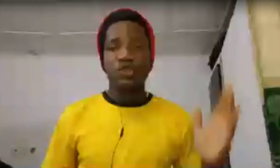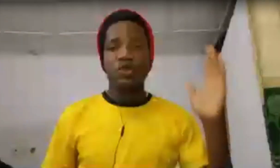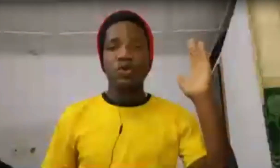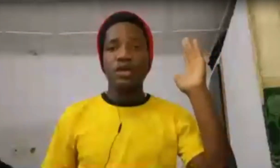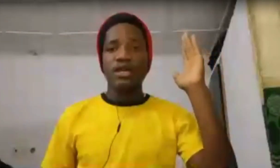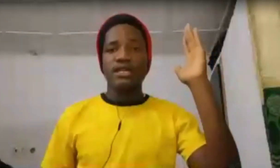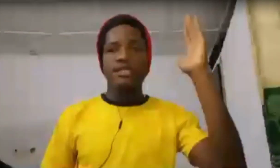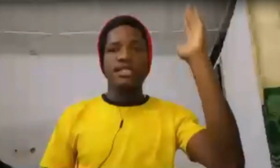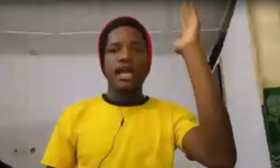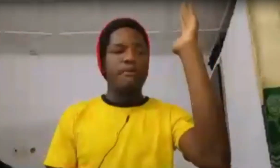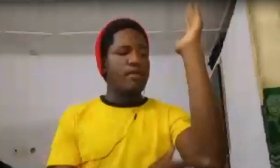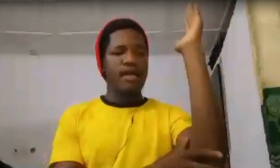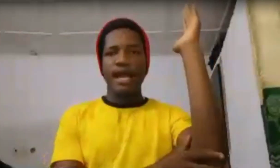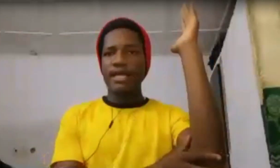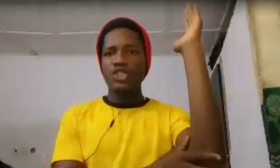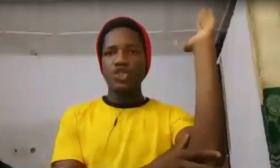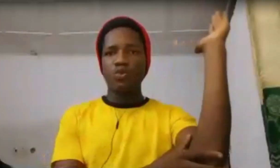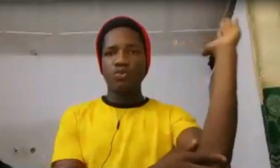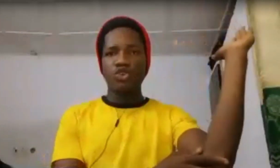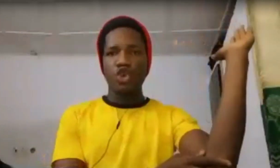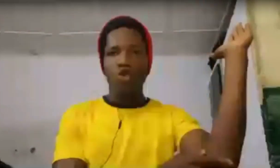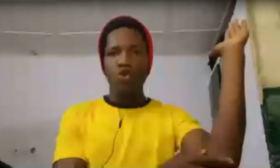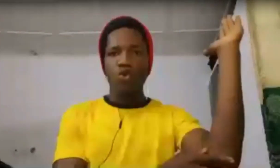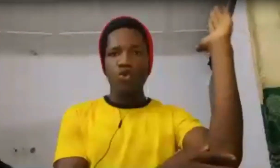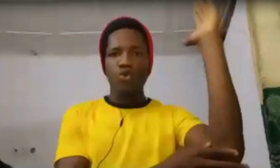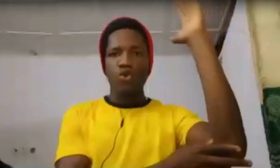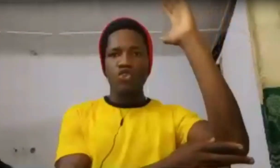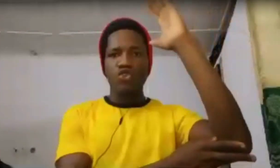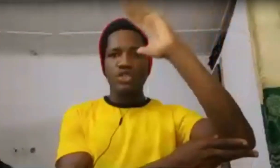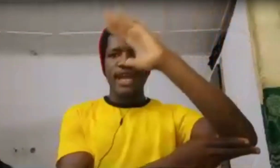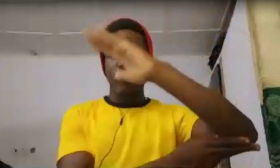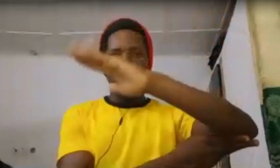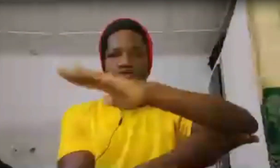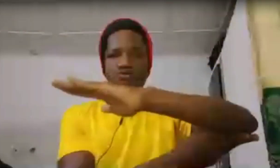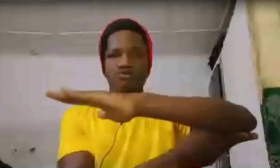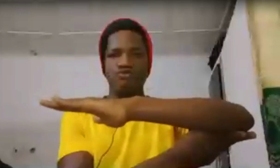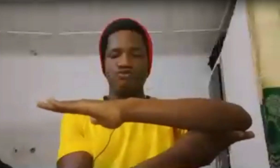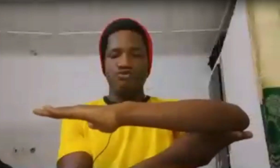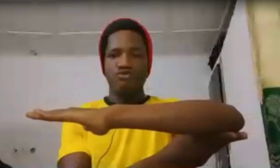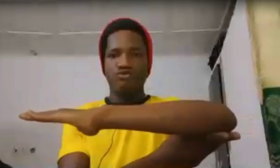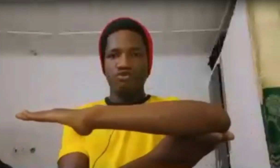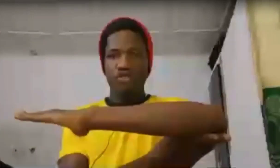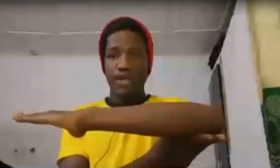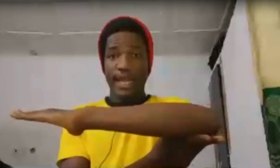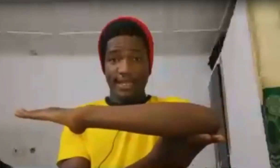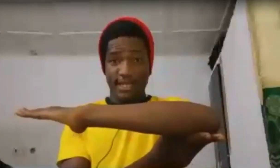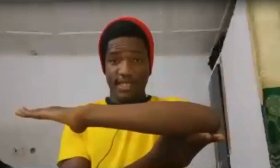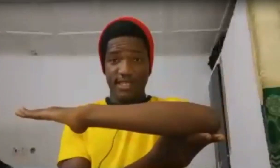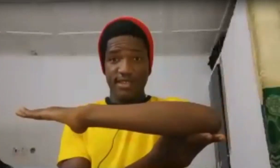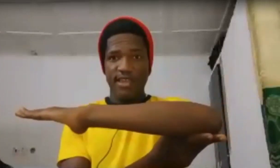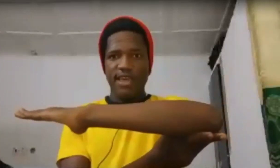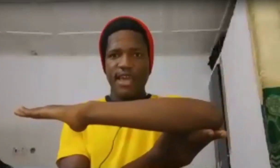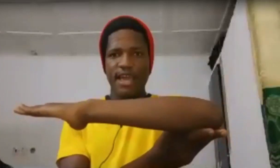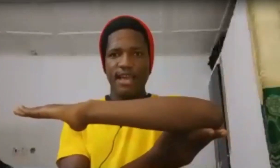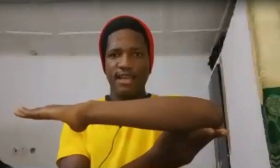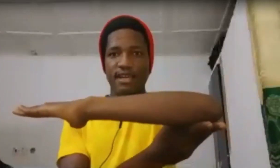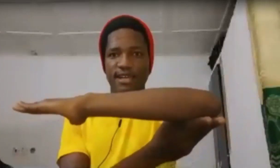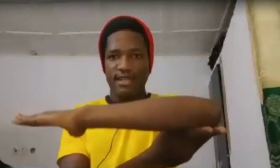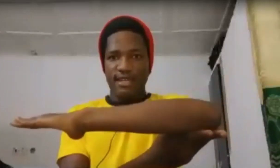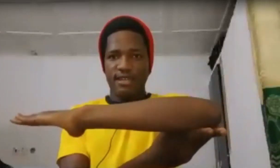So this time the hand will go down like this.